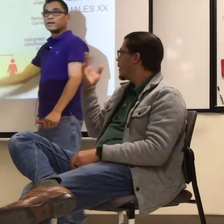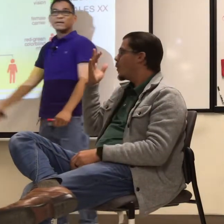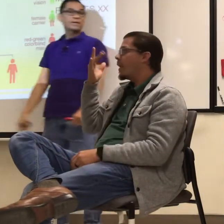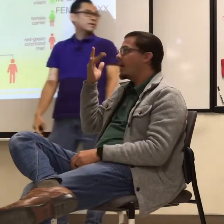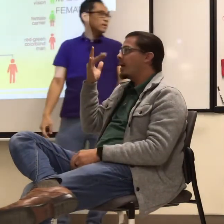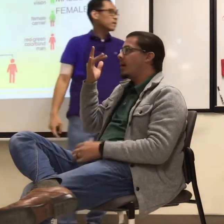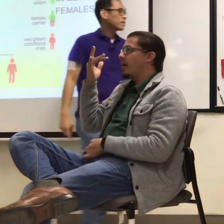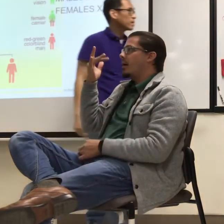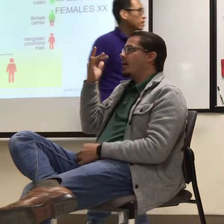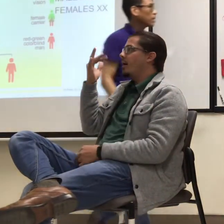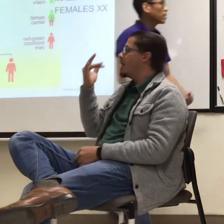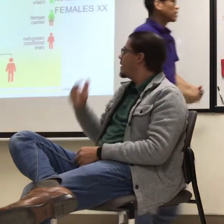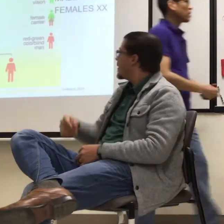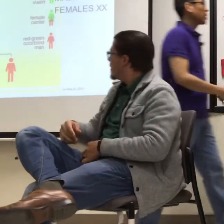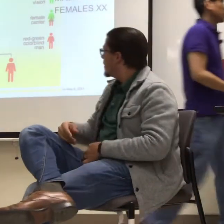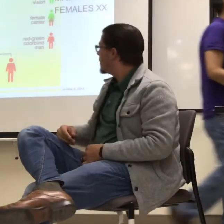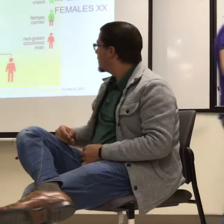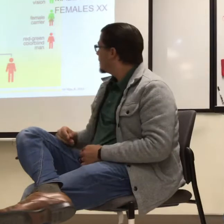that?